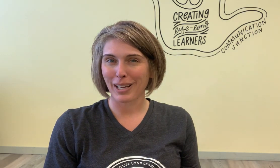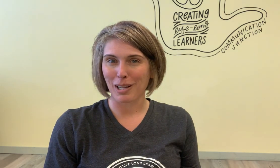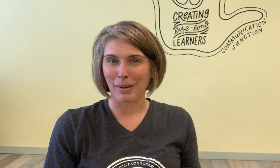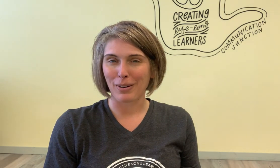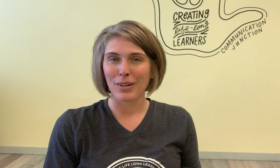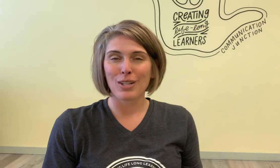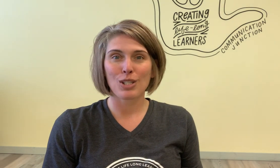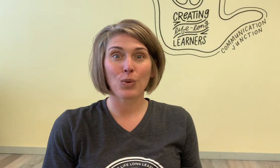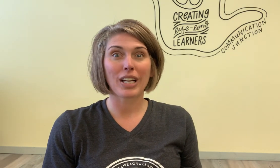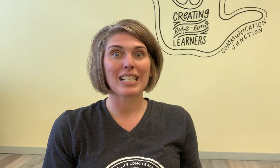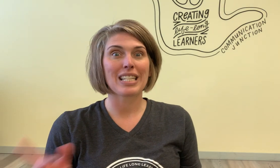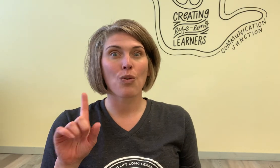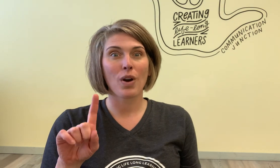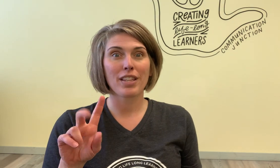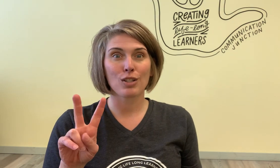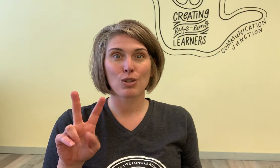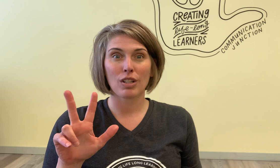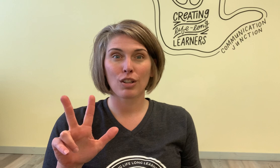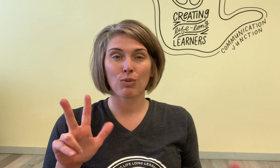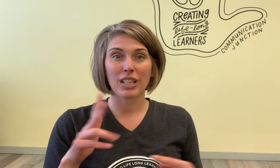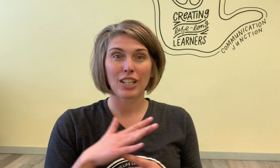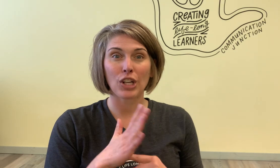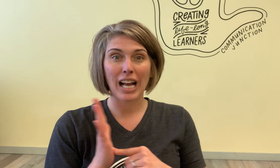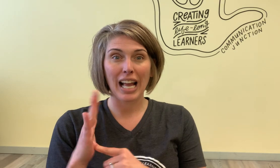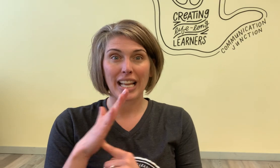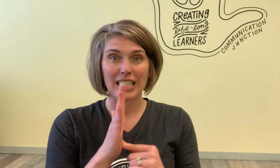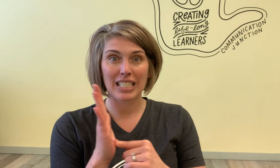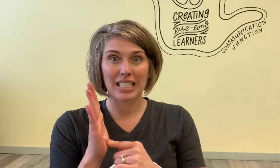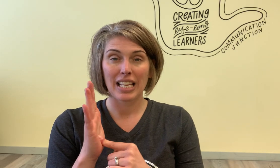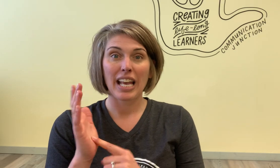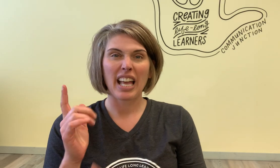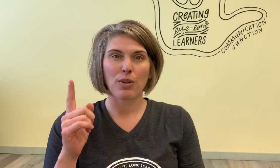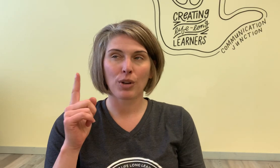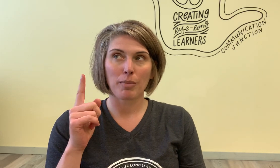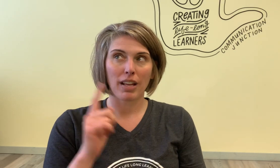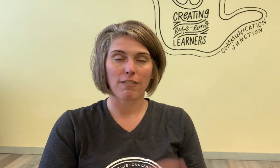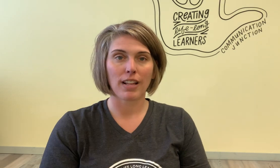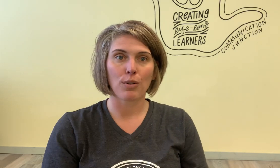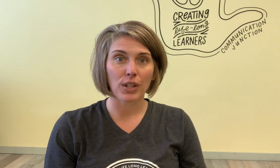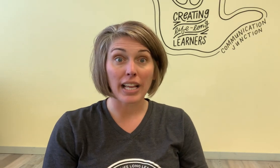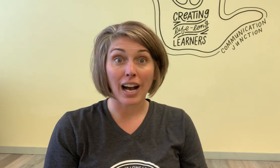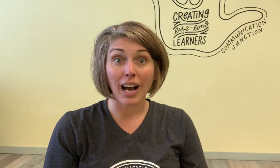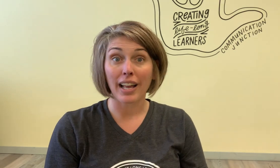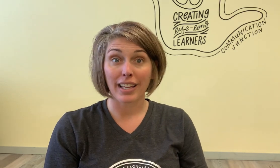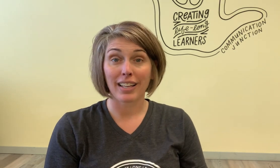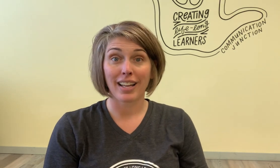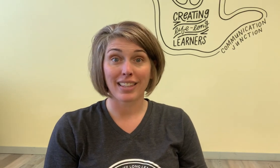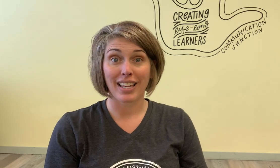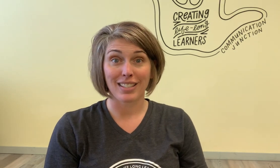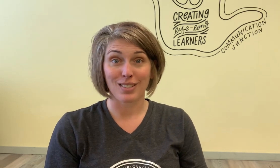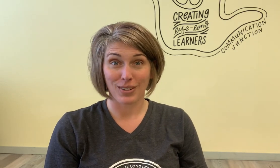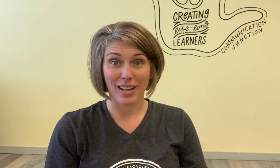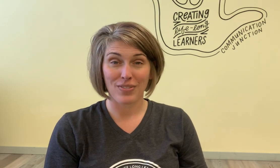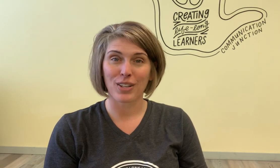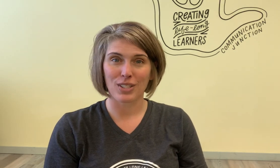talking about. So we're gonna sing one little, two little, three little kites, and then we're gonna make it fly really high at the end, okay? It goes like